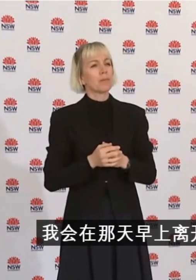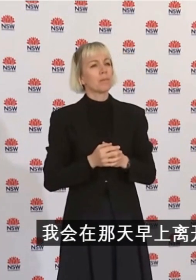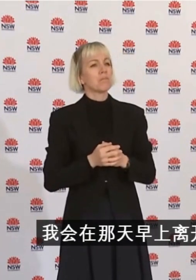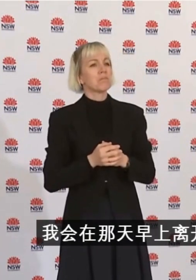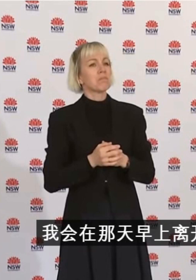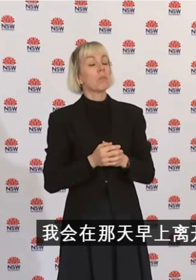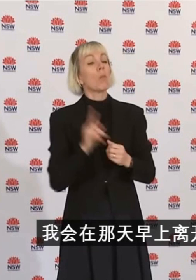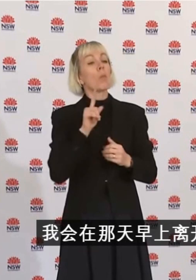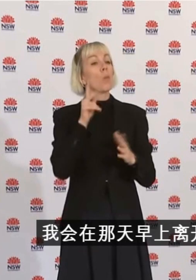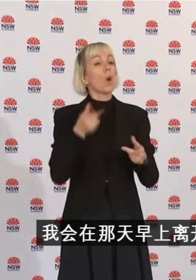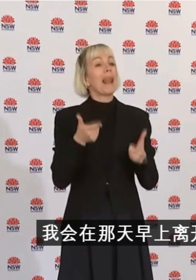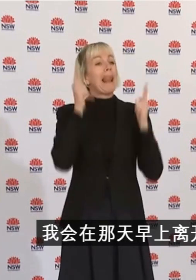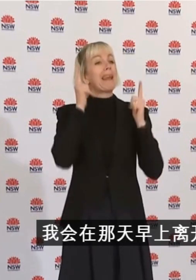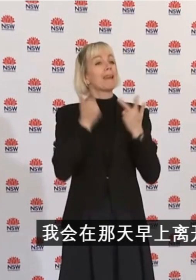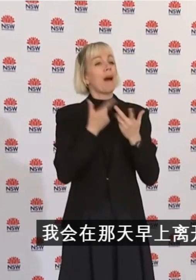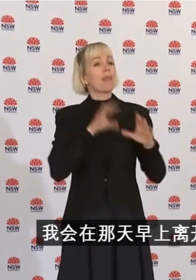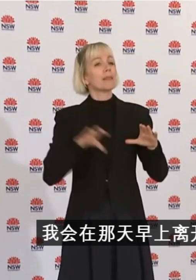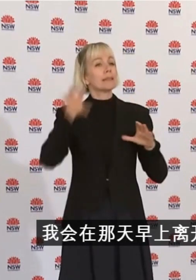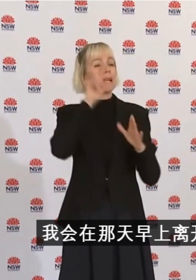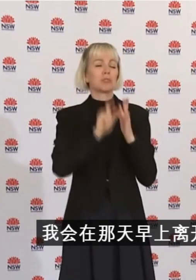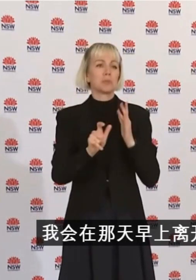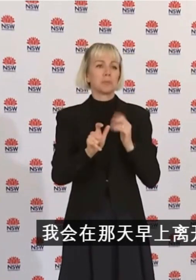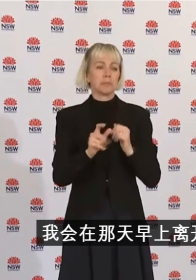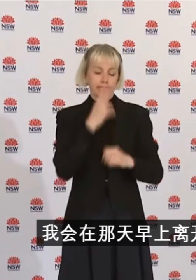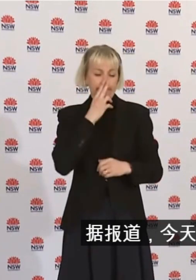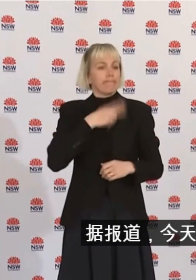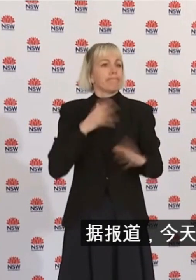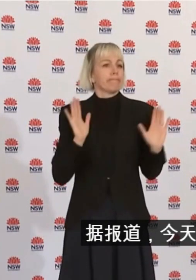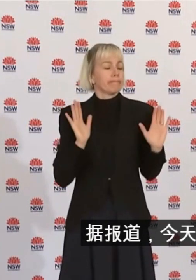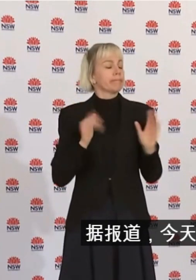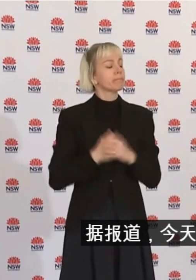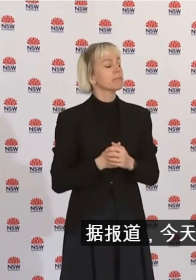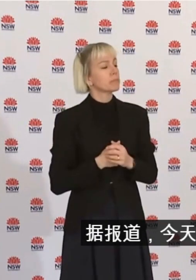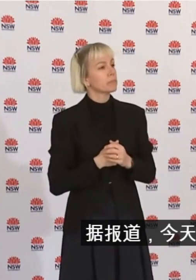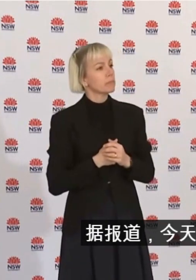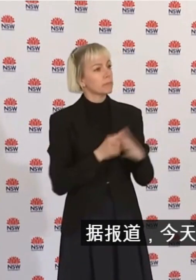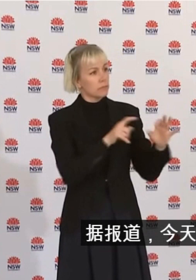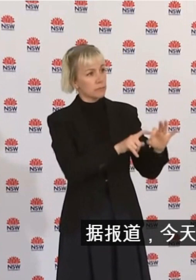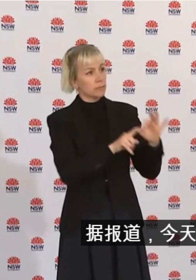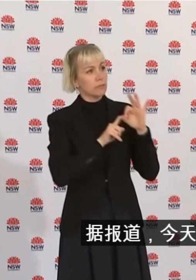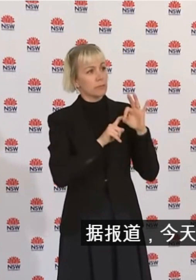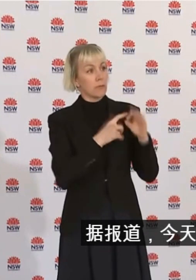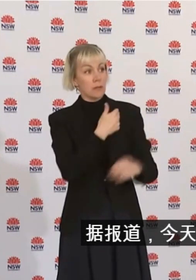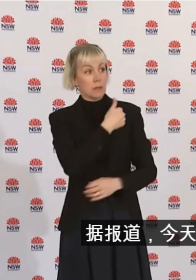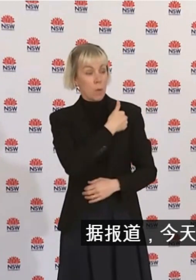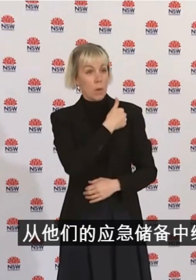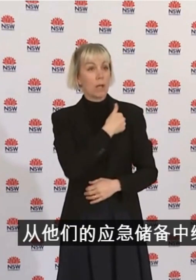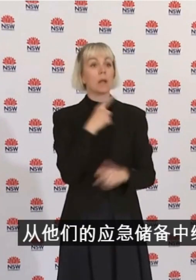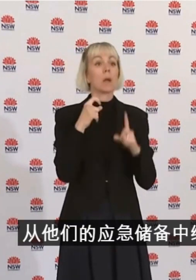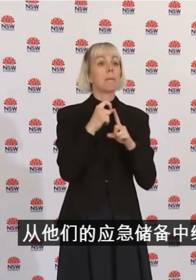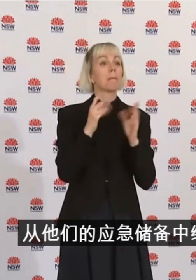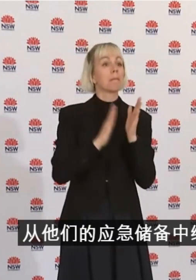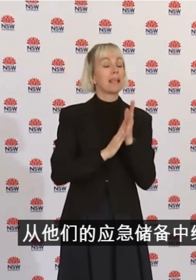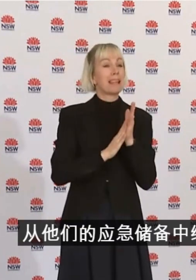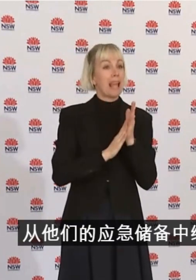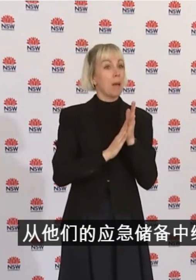leave it at that. Yeah. Sorry, can I come to you in a sec? It's been reported this morning that Scott Morrison has decided to give